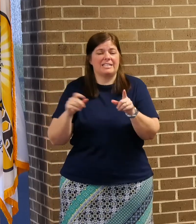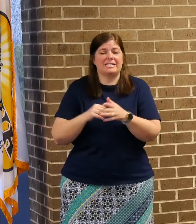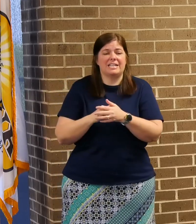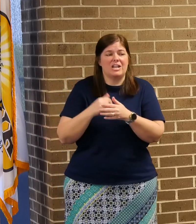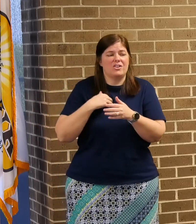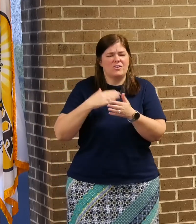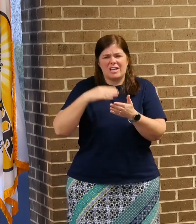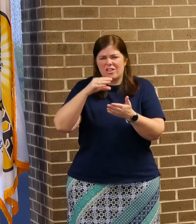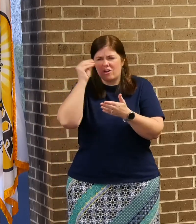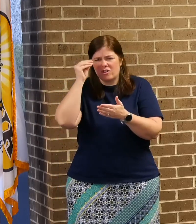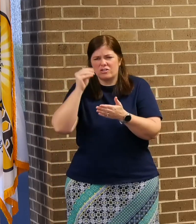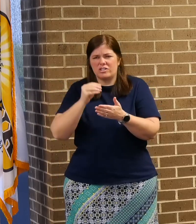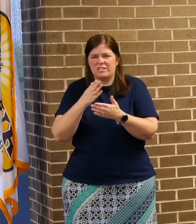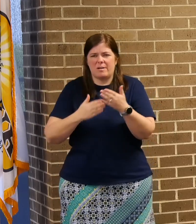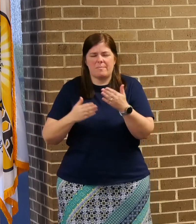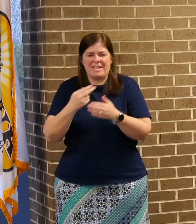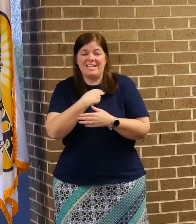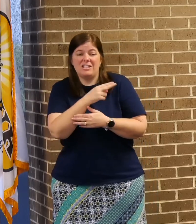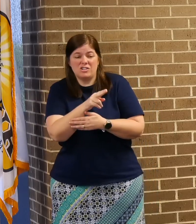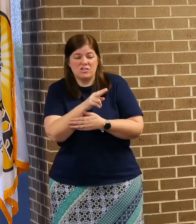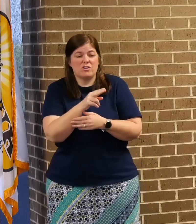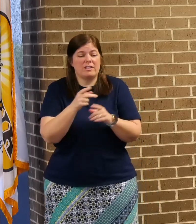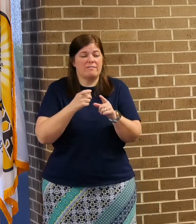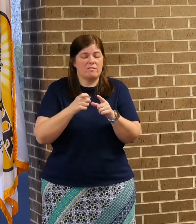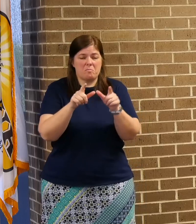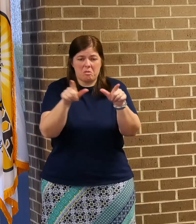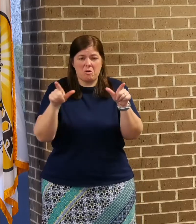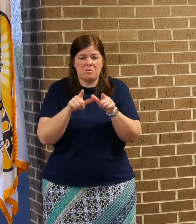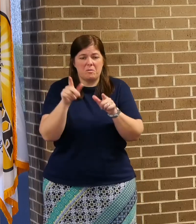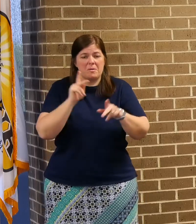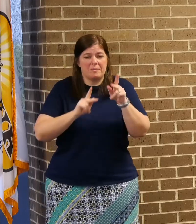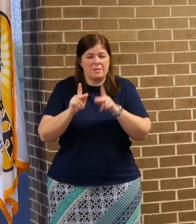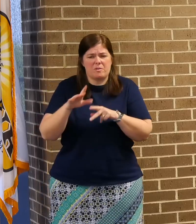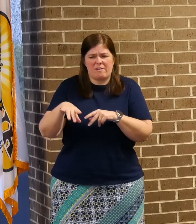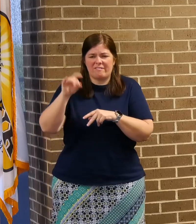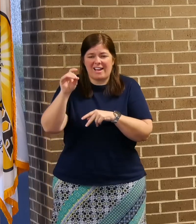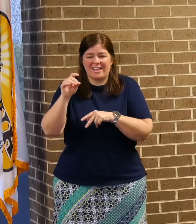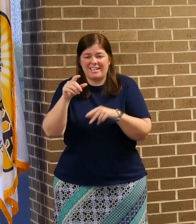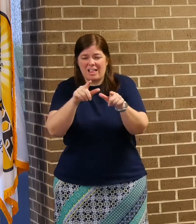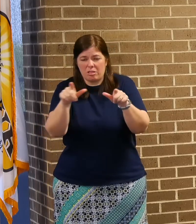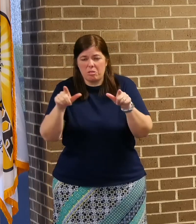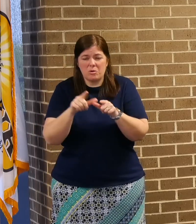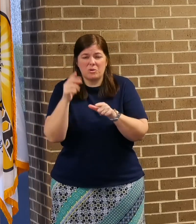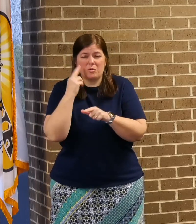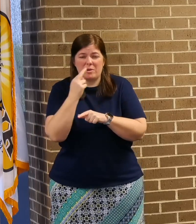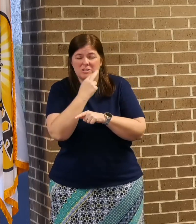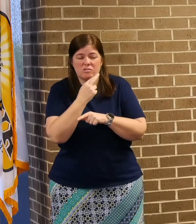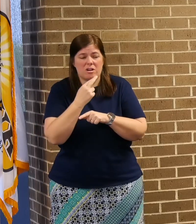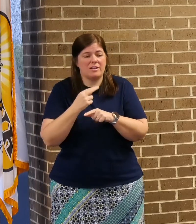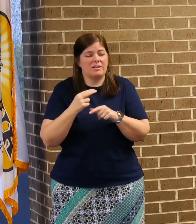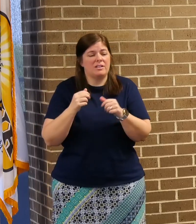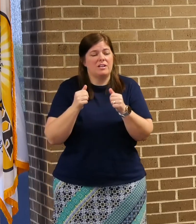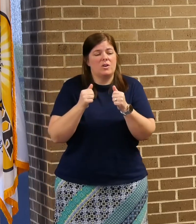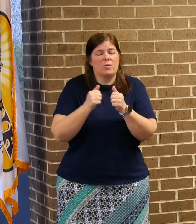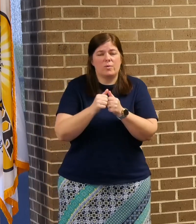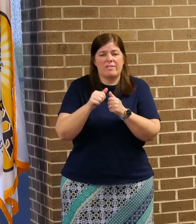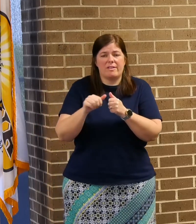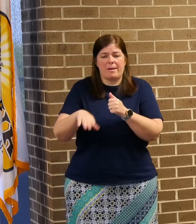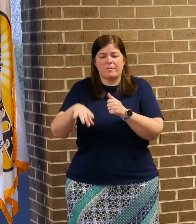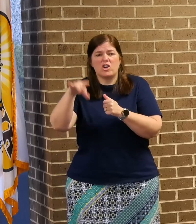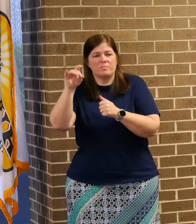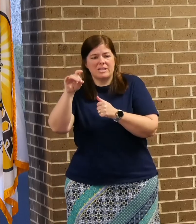history of Decatur and Morgan County from a local expert, find a local restaurant or retail shop with curbside pickup or delivery, and